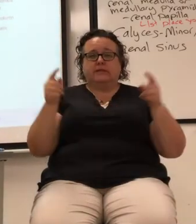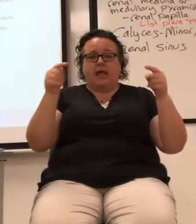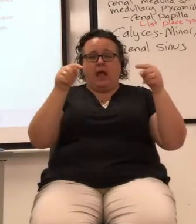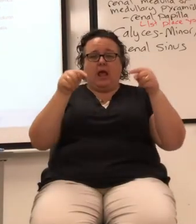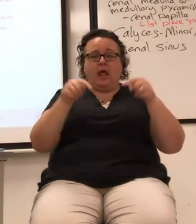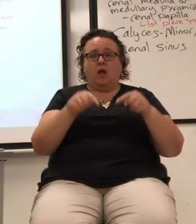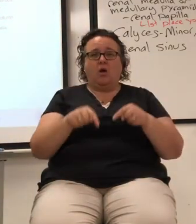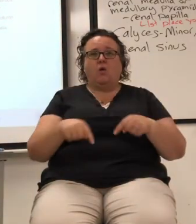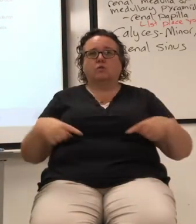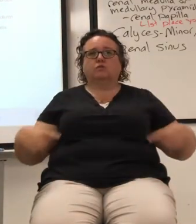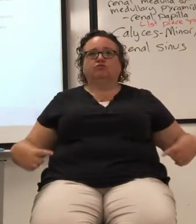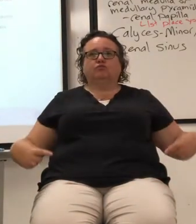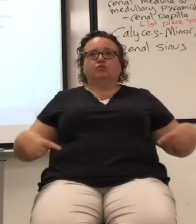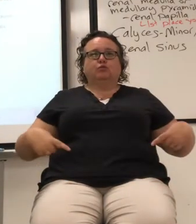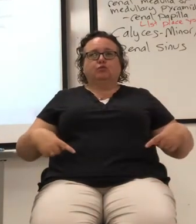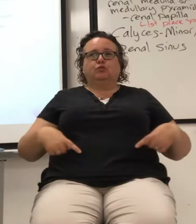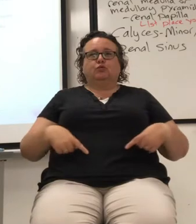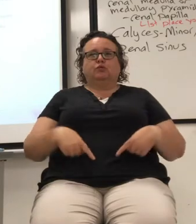to your bladder.